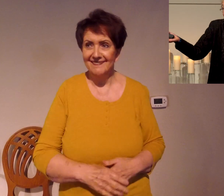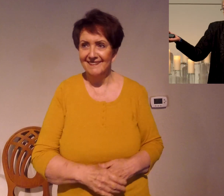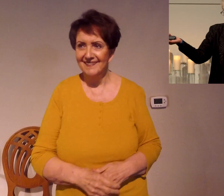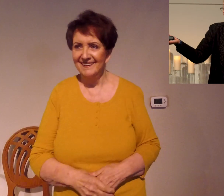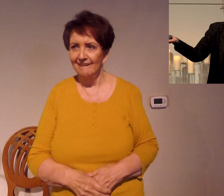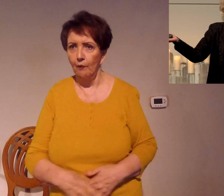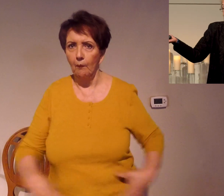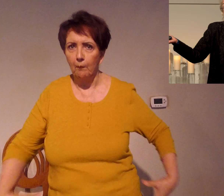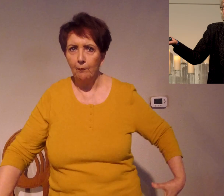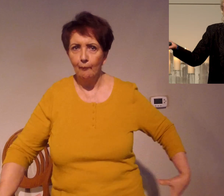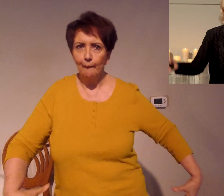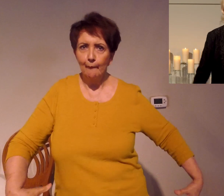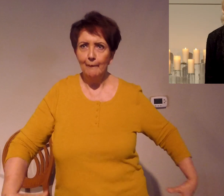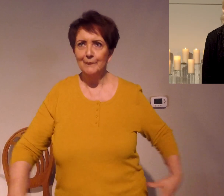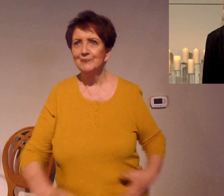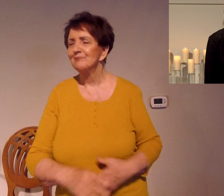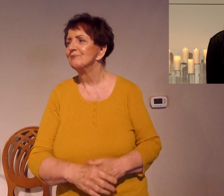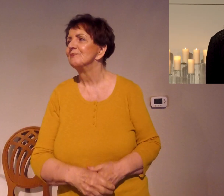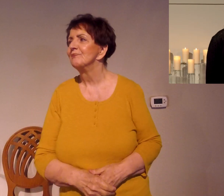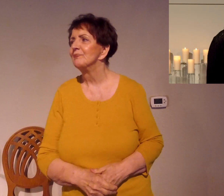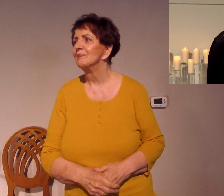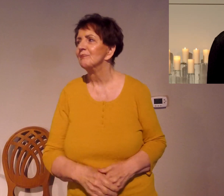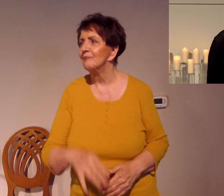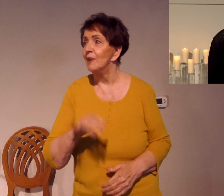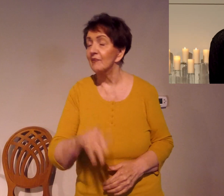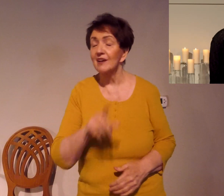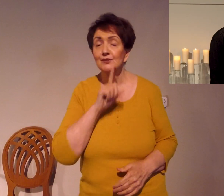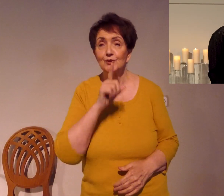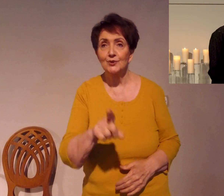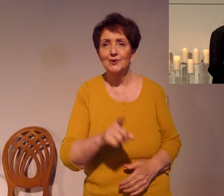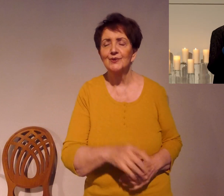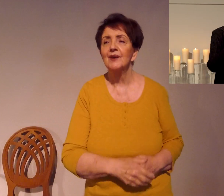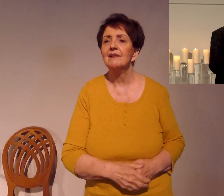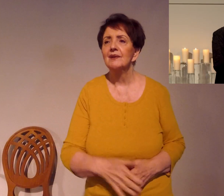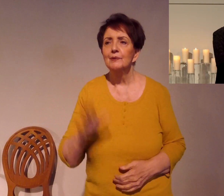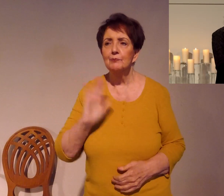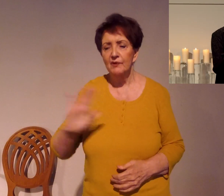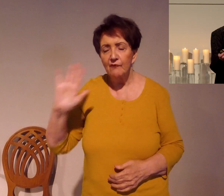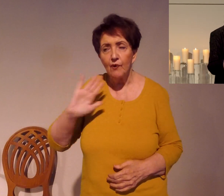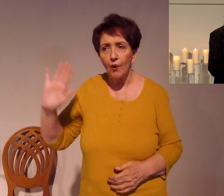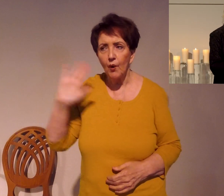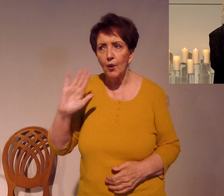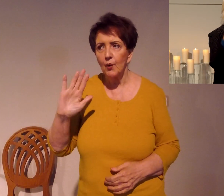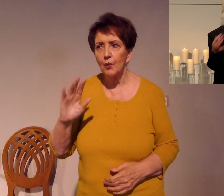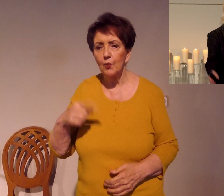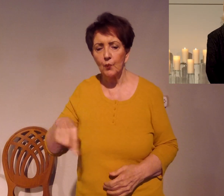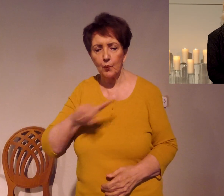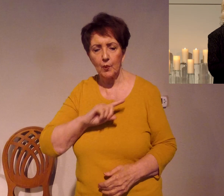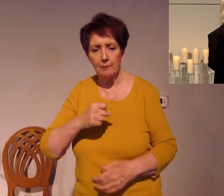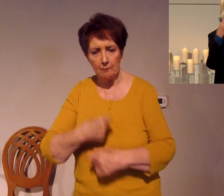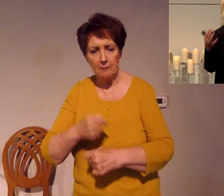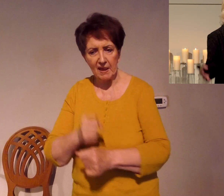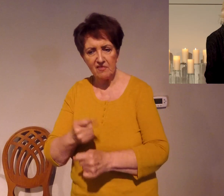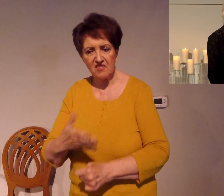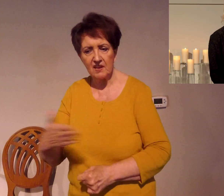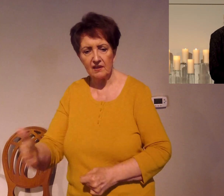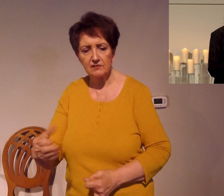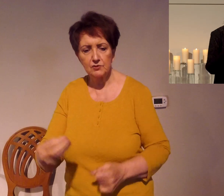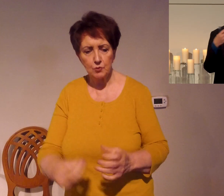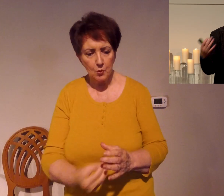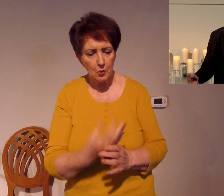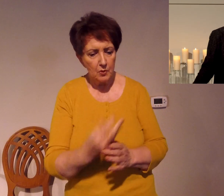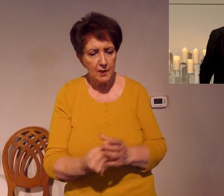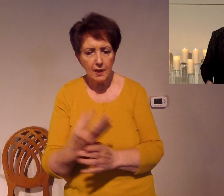But that's, right? That's basically what it is. We used to be people who made things, grew things, did